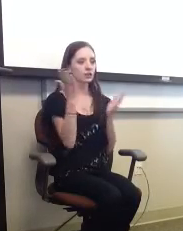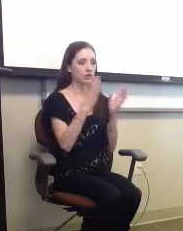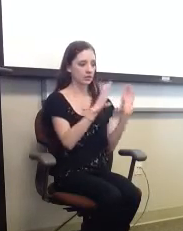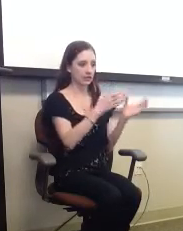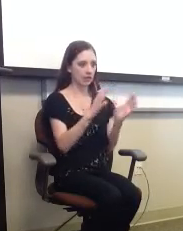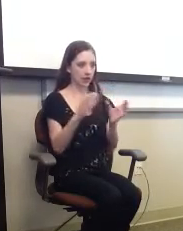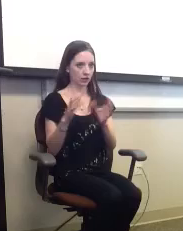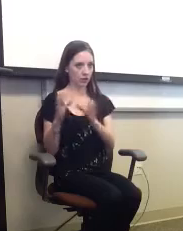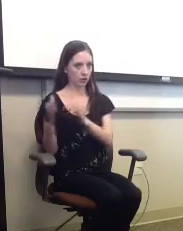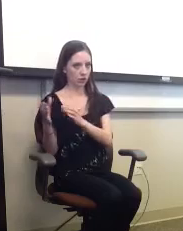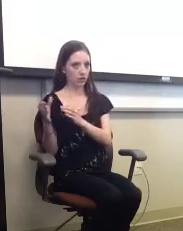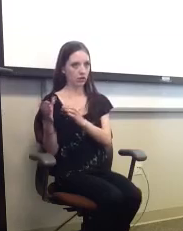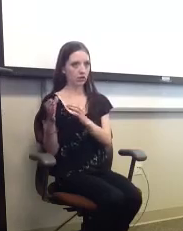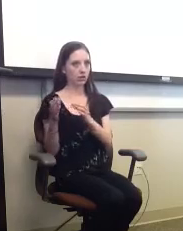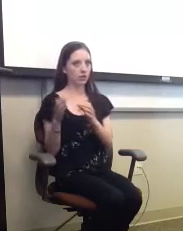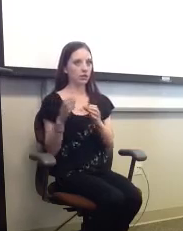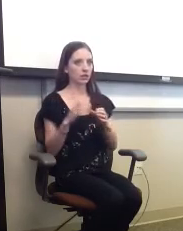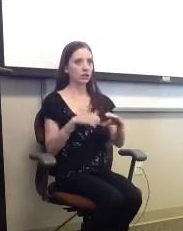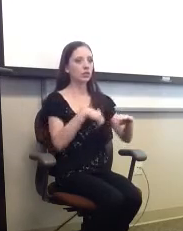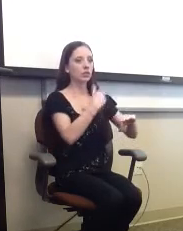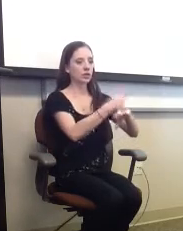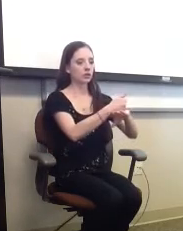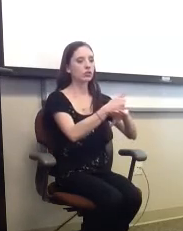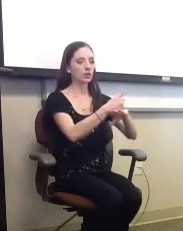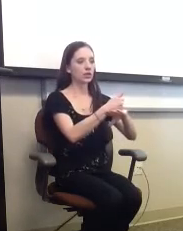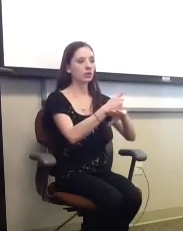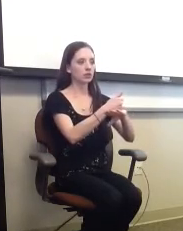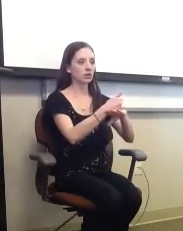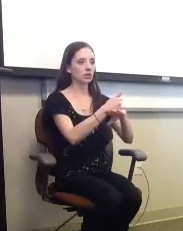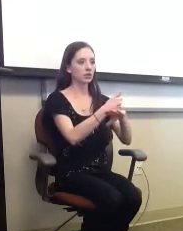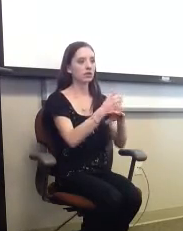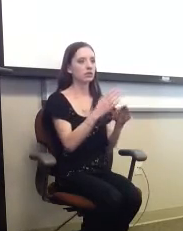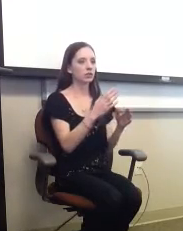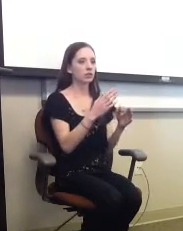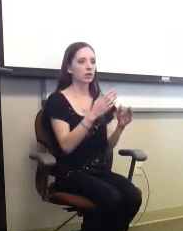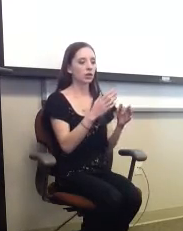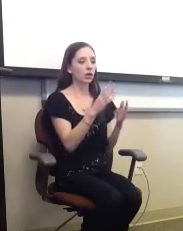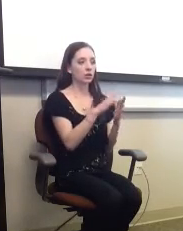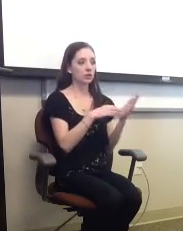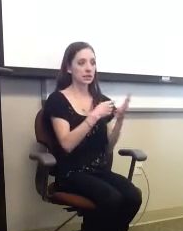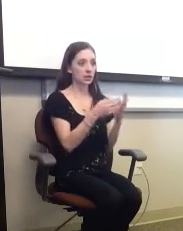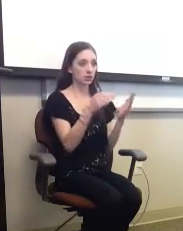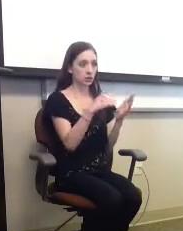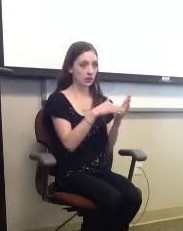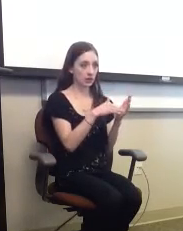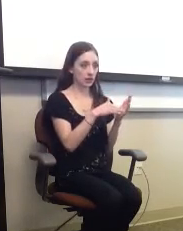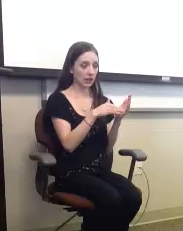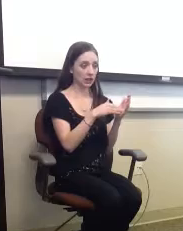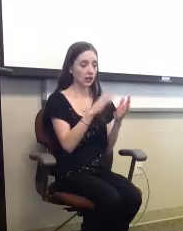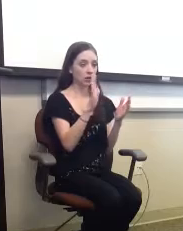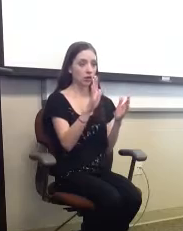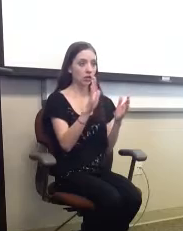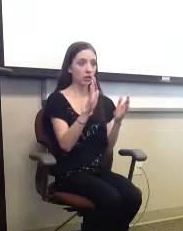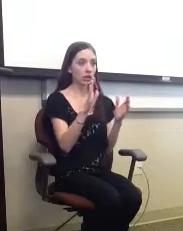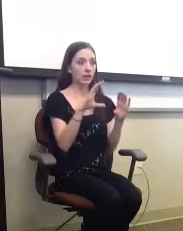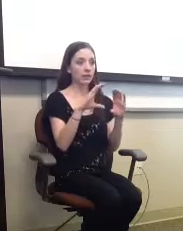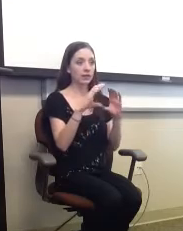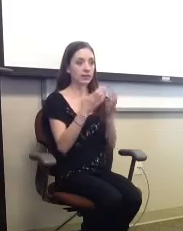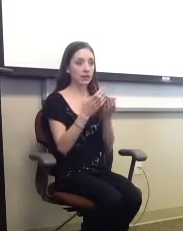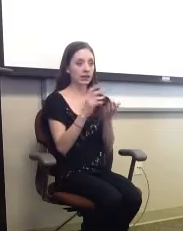service provider accepts our authorization and fee schedule. Make sure that the class is approved, so that if you're having somebody